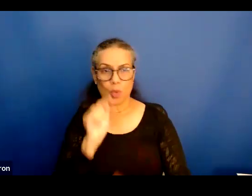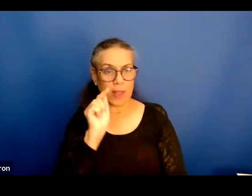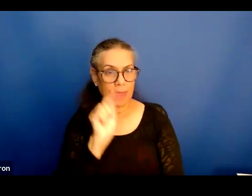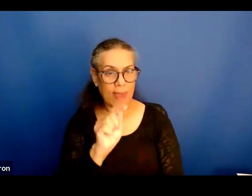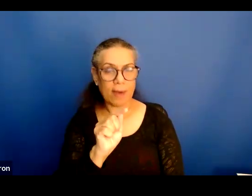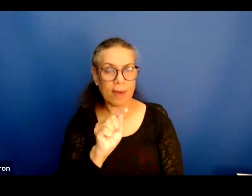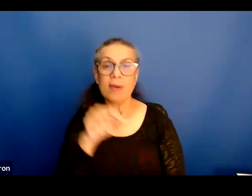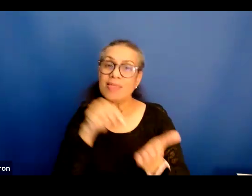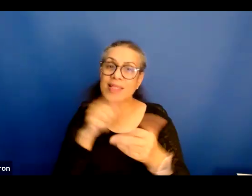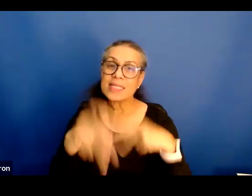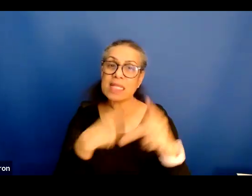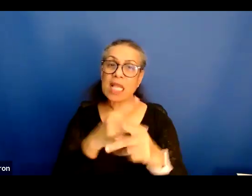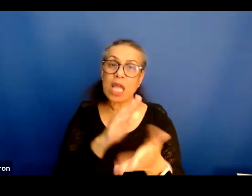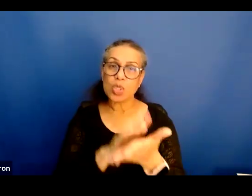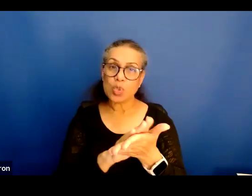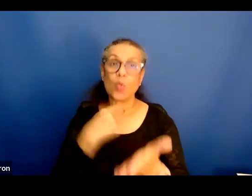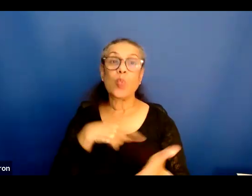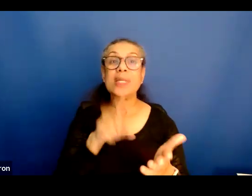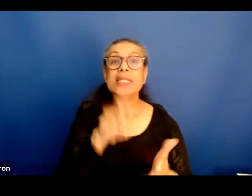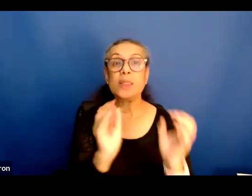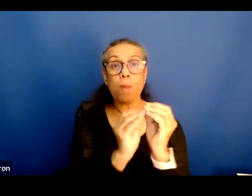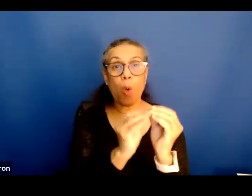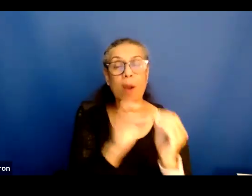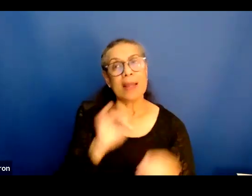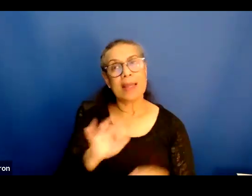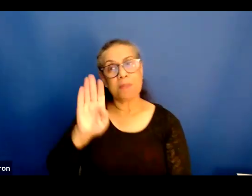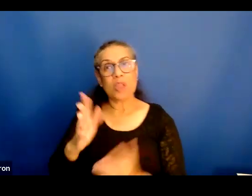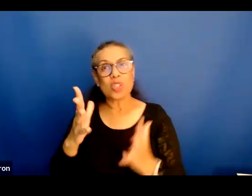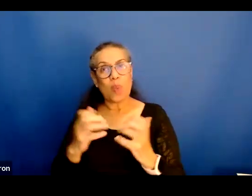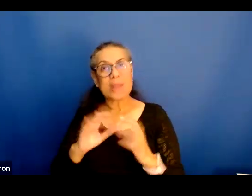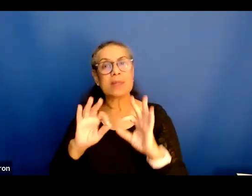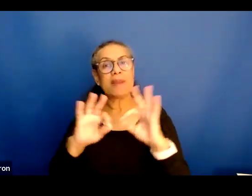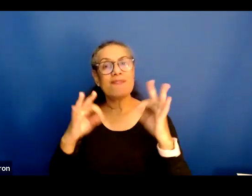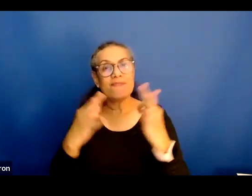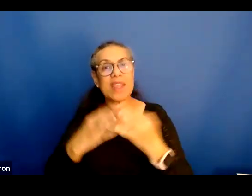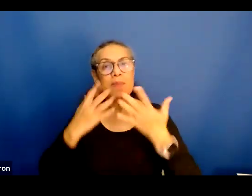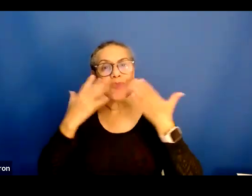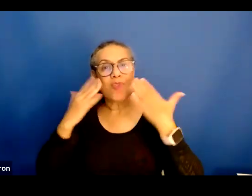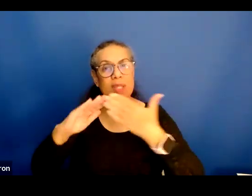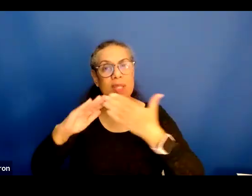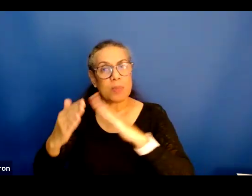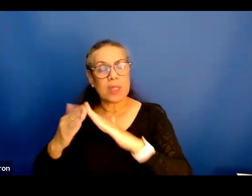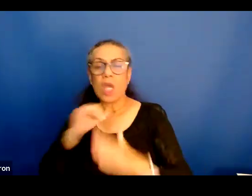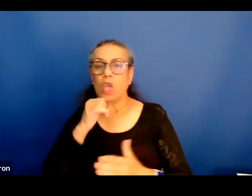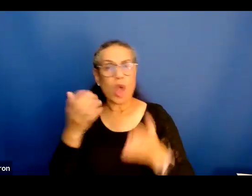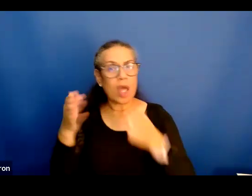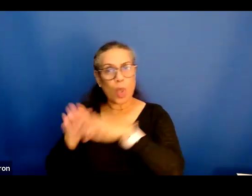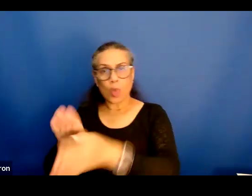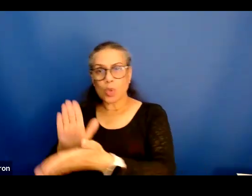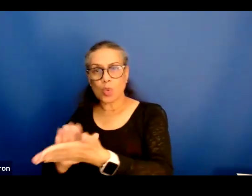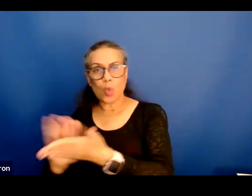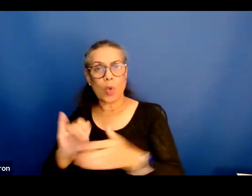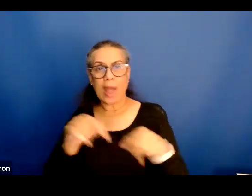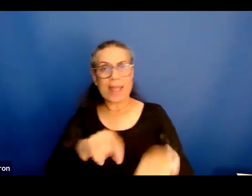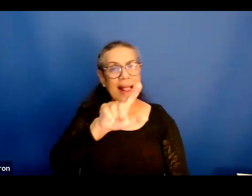This is the kind of school community we need more of if Boston really wants to be a family-friendly community. Rather than closing schools like Lee